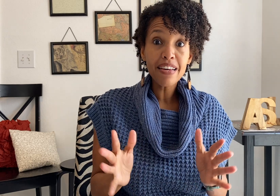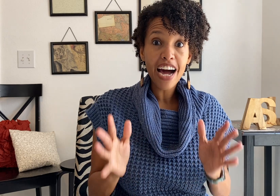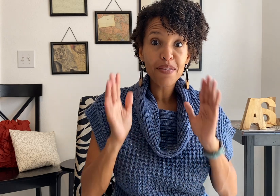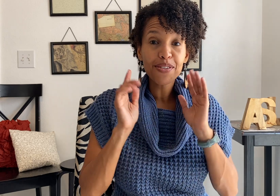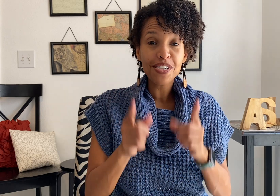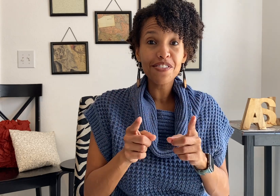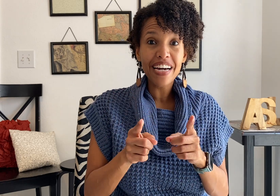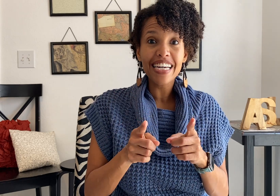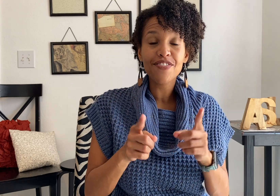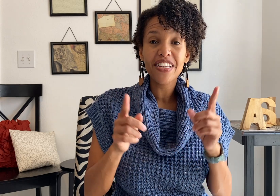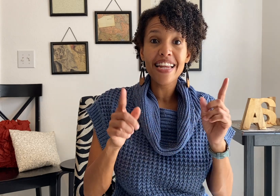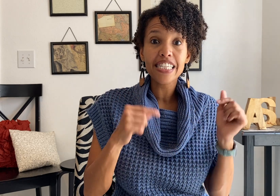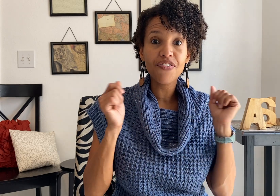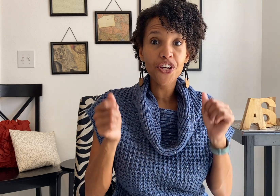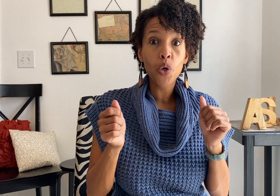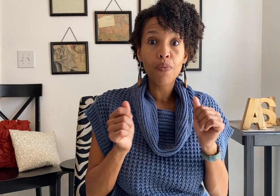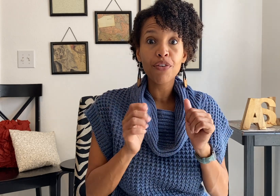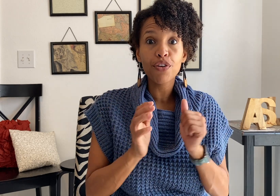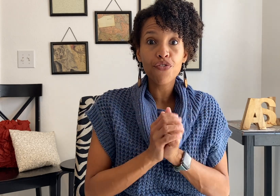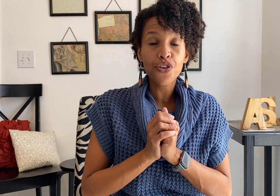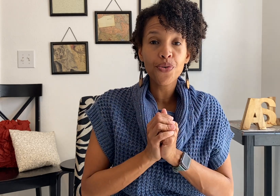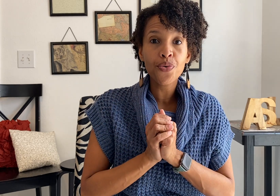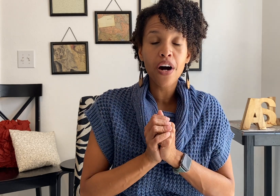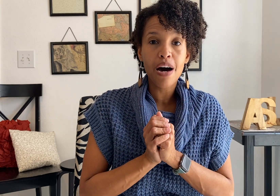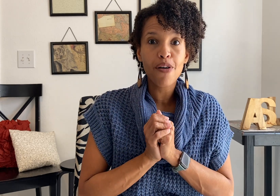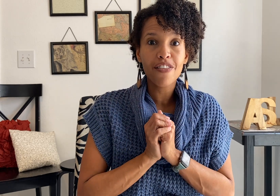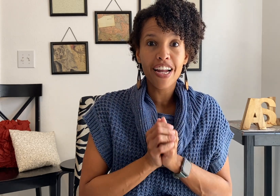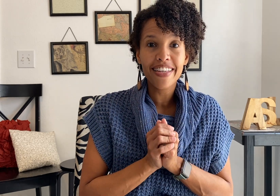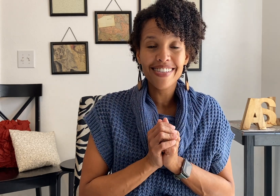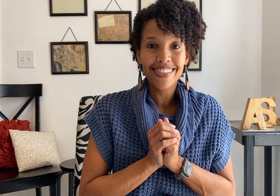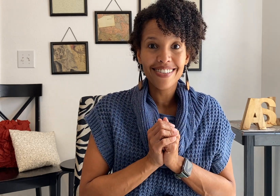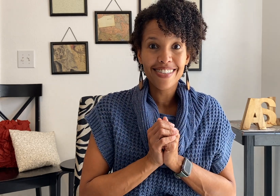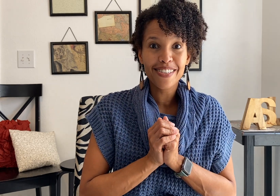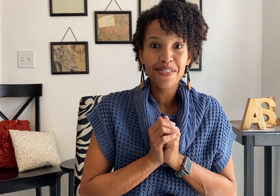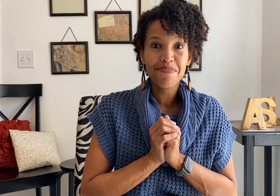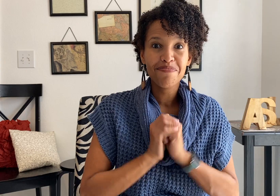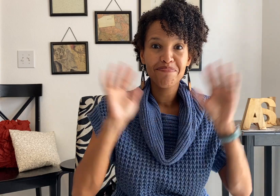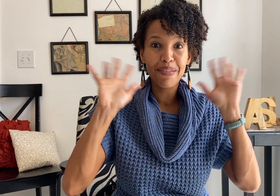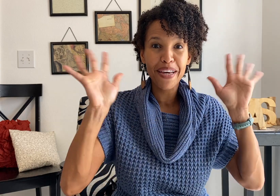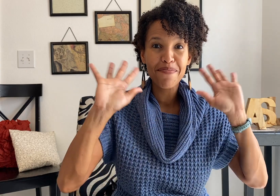I will see you guys for the next video when we review a lot of these sentences. Bye-bye.